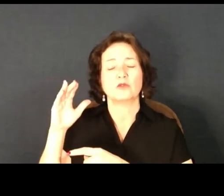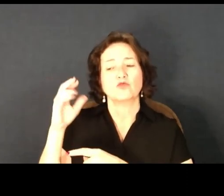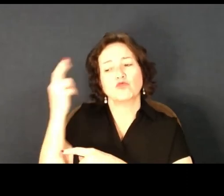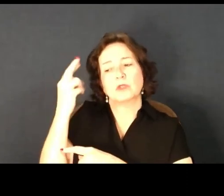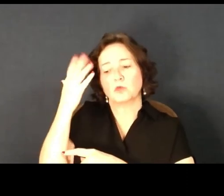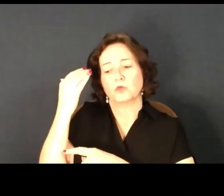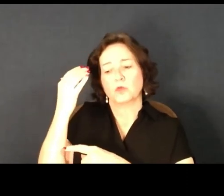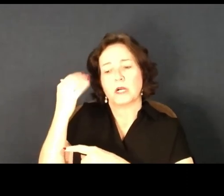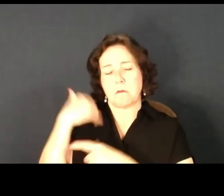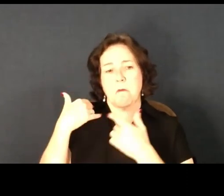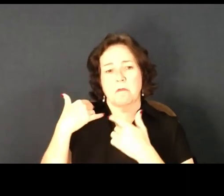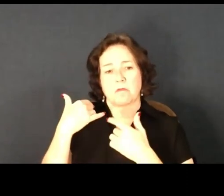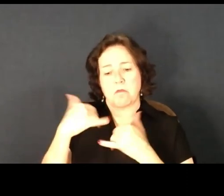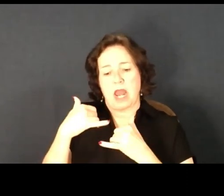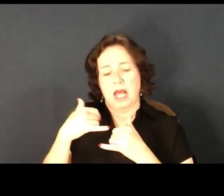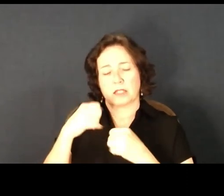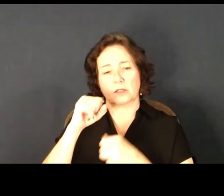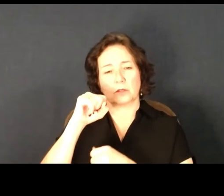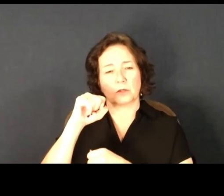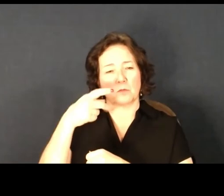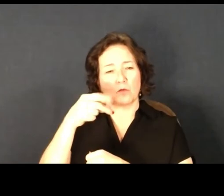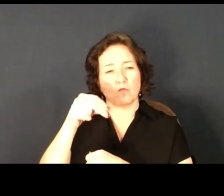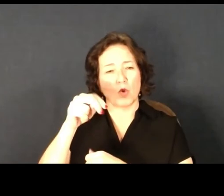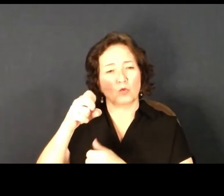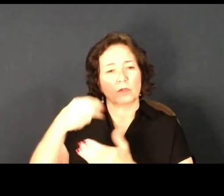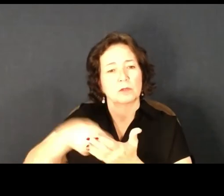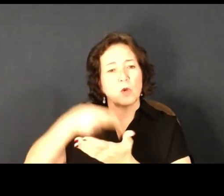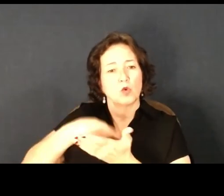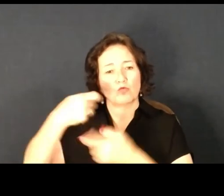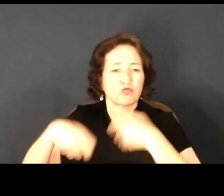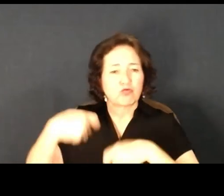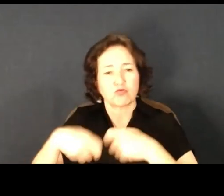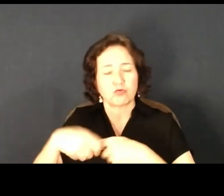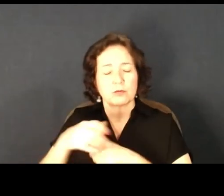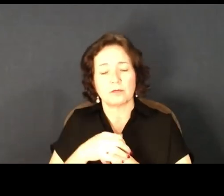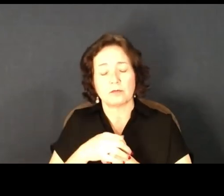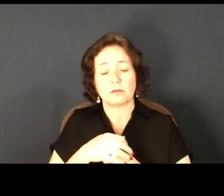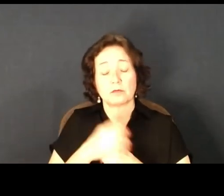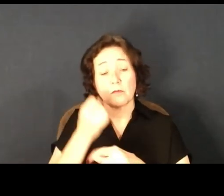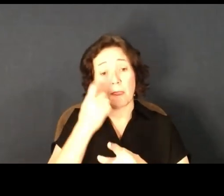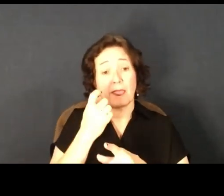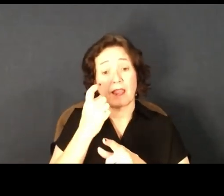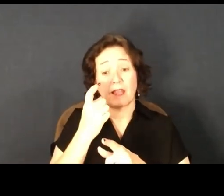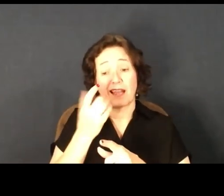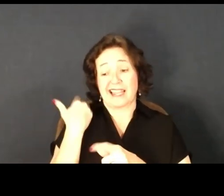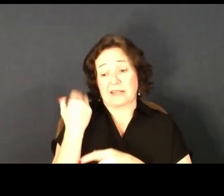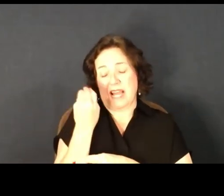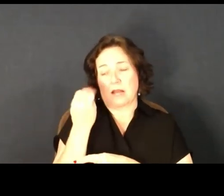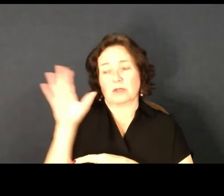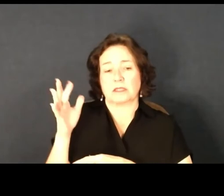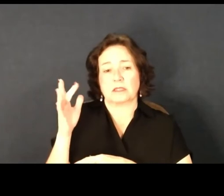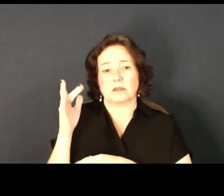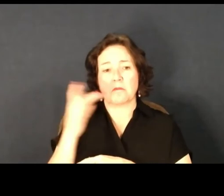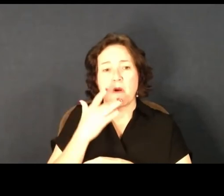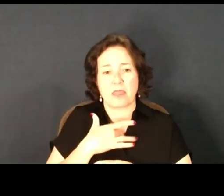And last Monday was his birthday, and in a couple of weeks, it will be